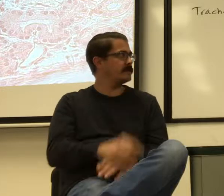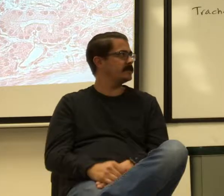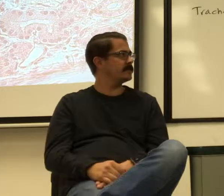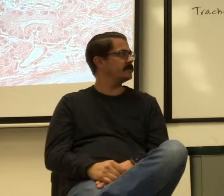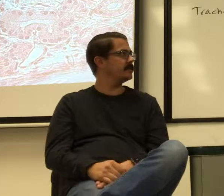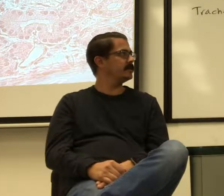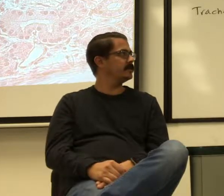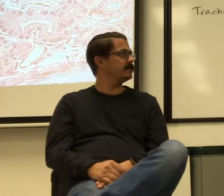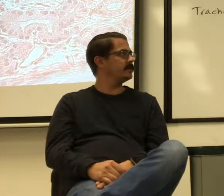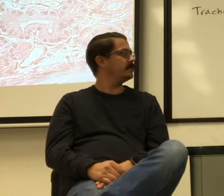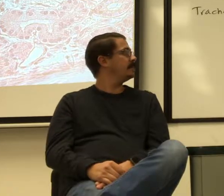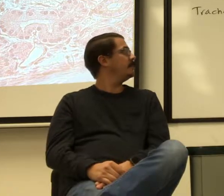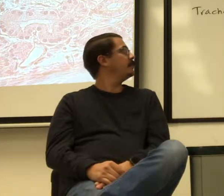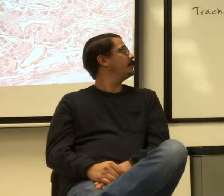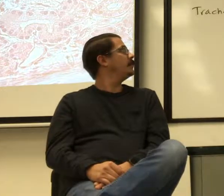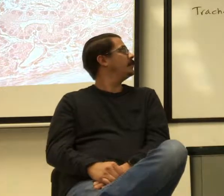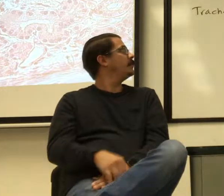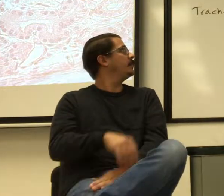pseudostratified,